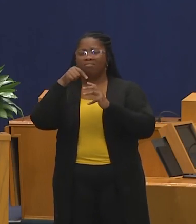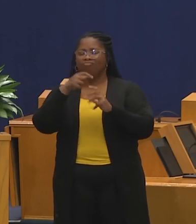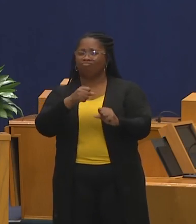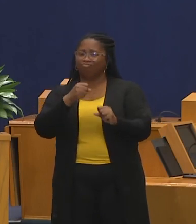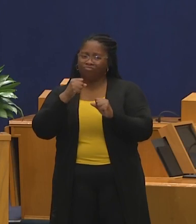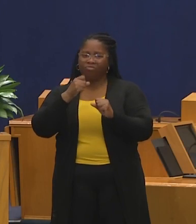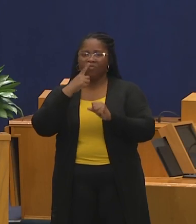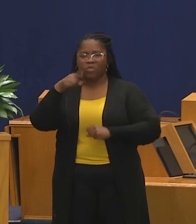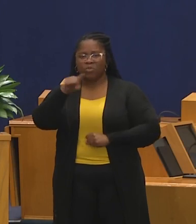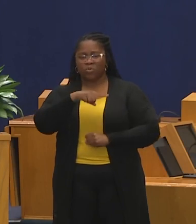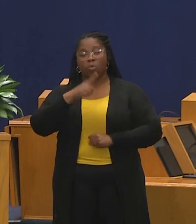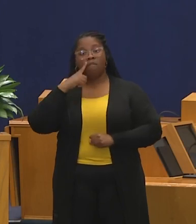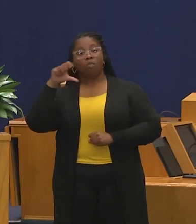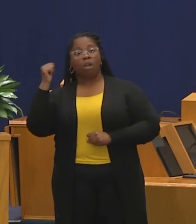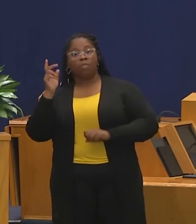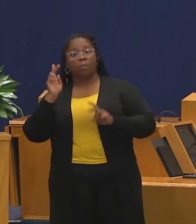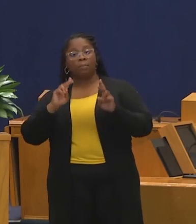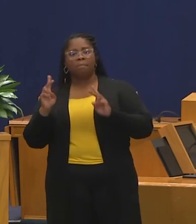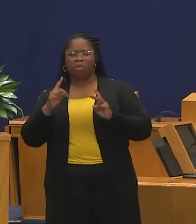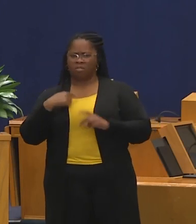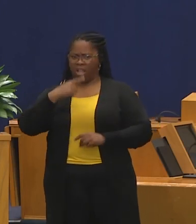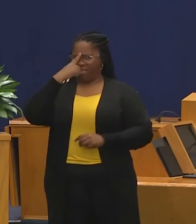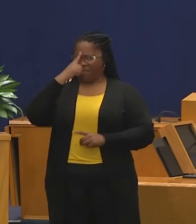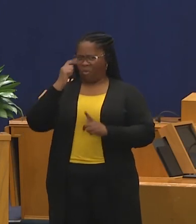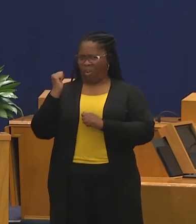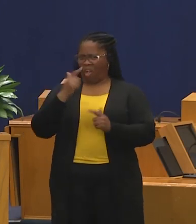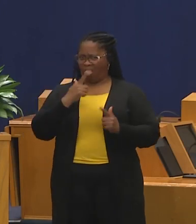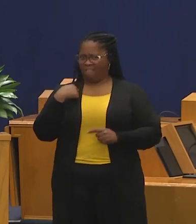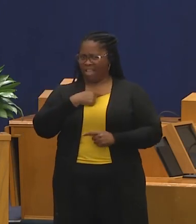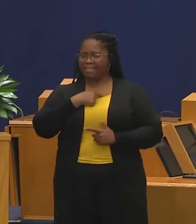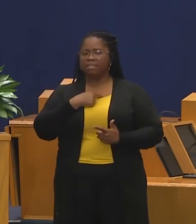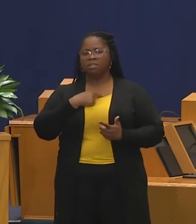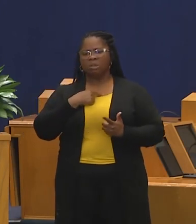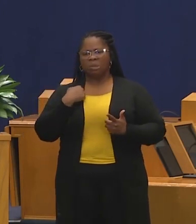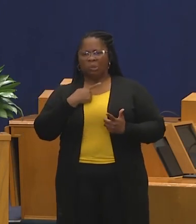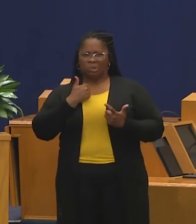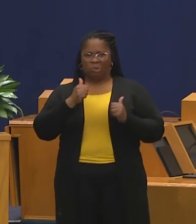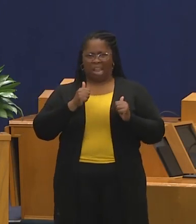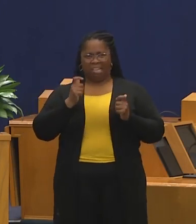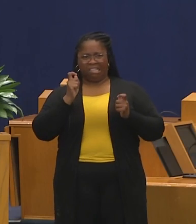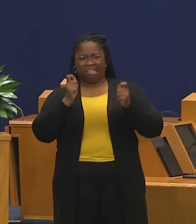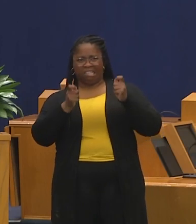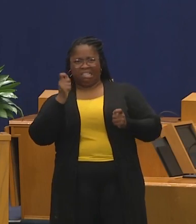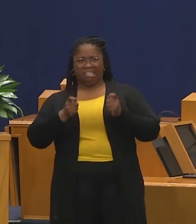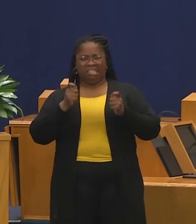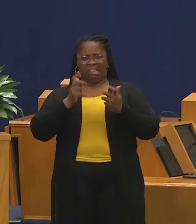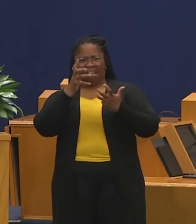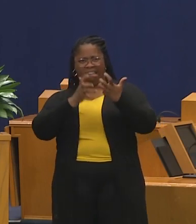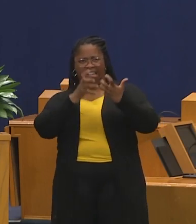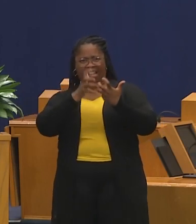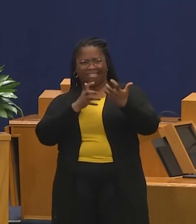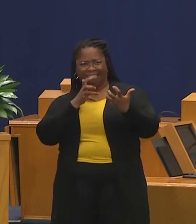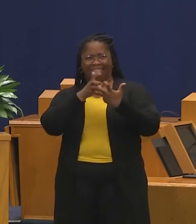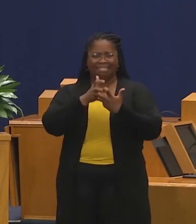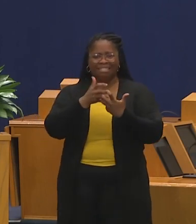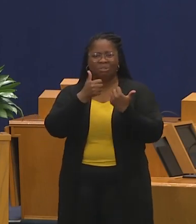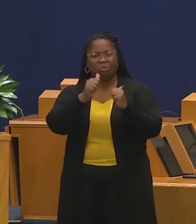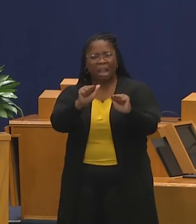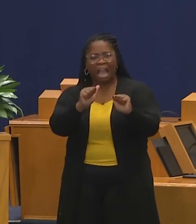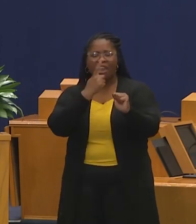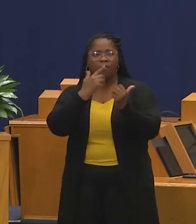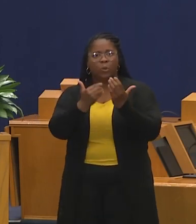even for others, and certainly I think all of us in our own way, we're all adjusting to this new normal that we find ourselves